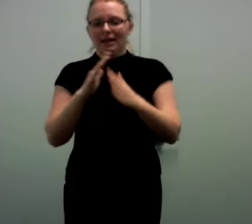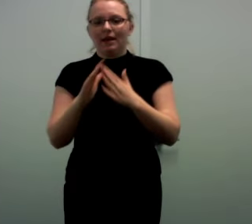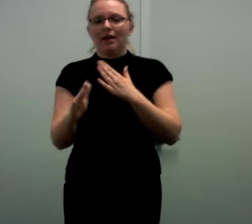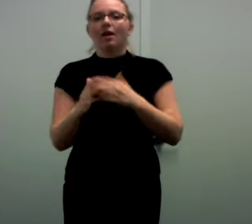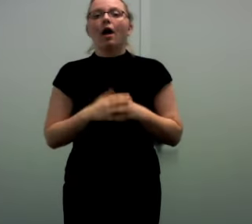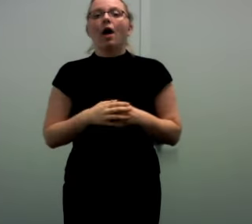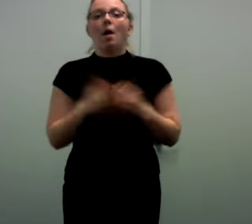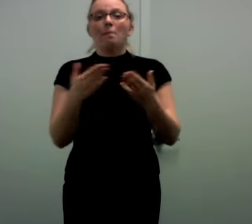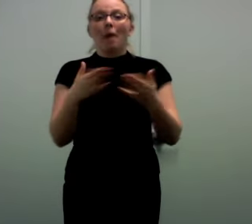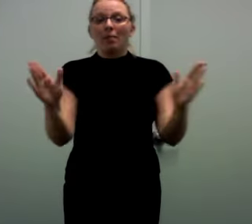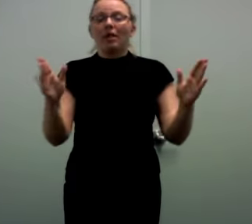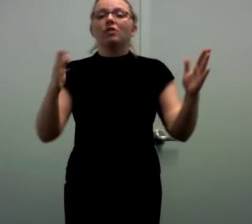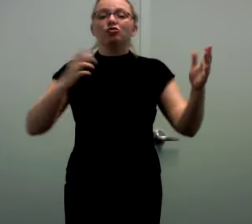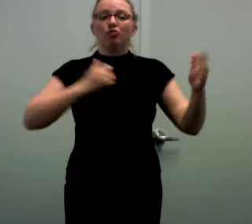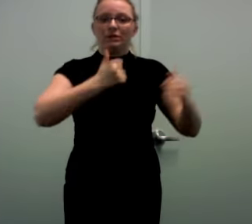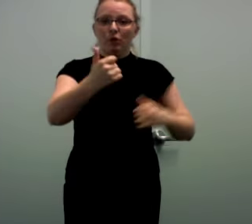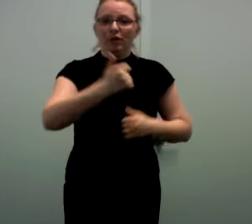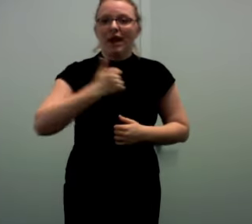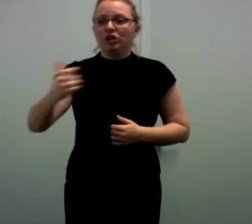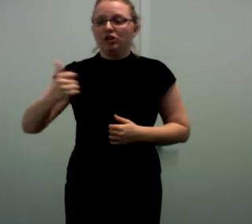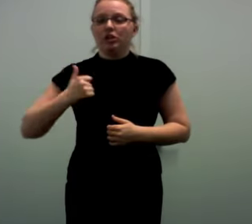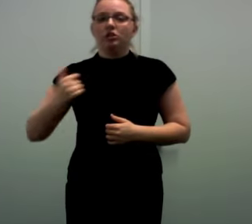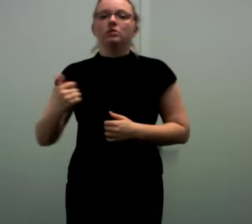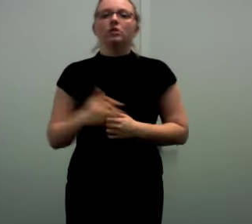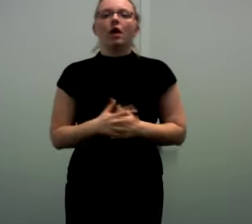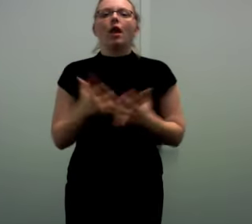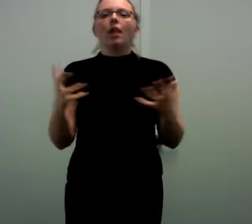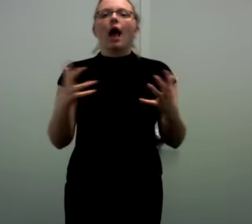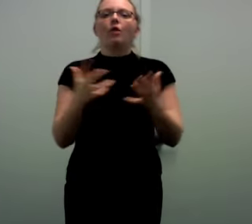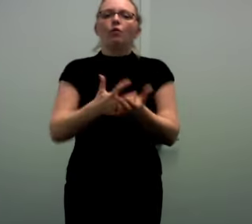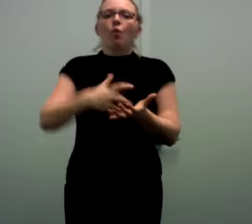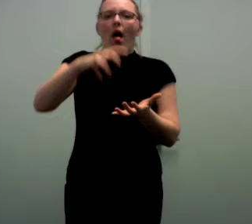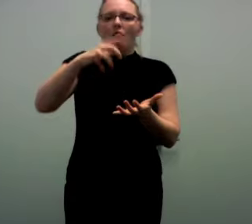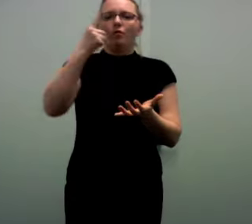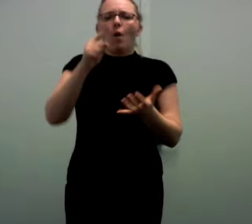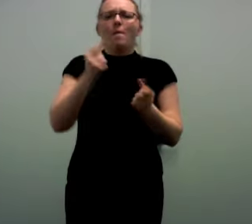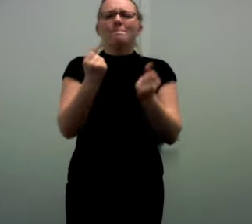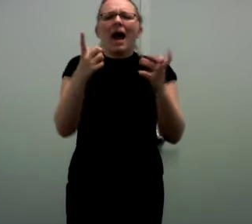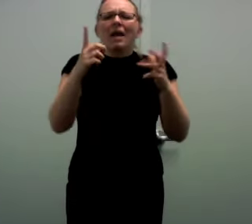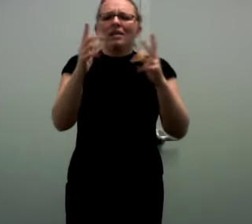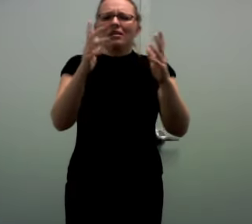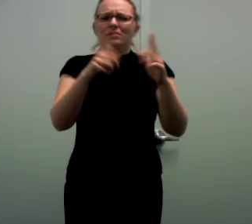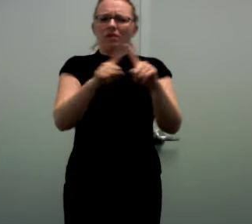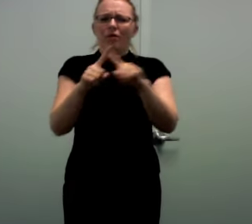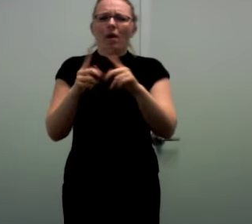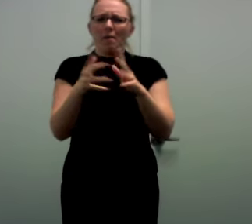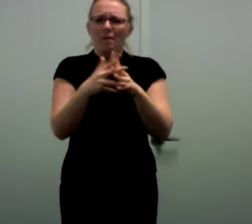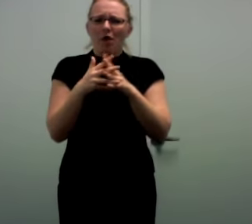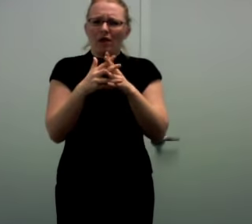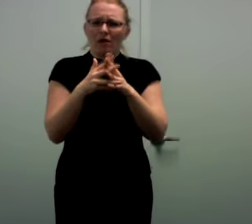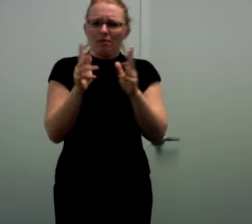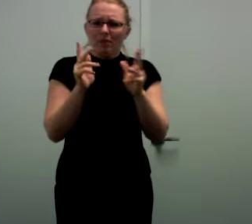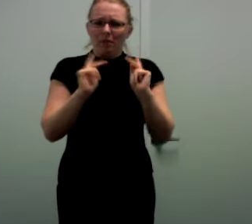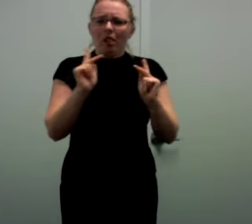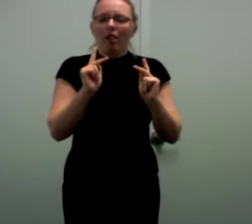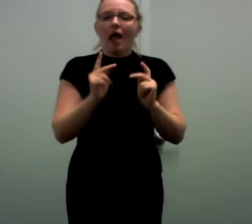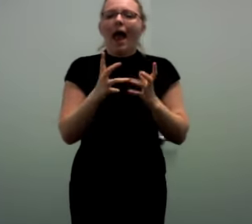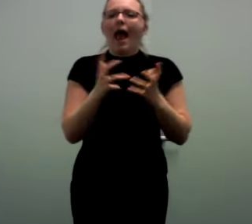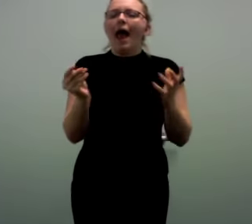great wealth for many Americans, and a wide variety of consumer goods.